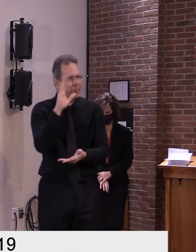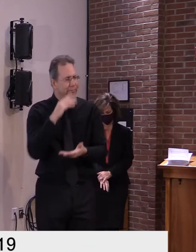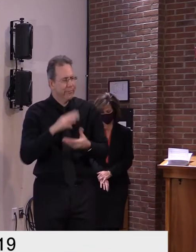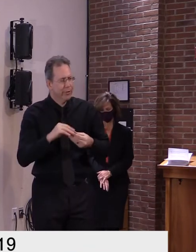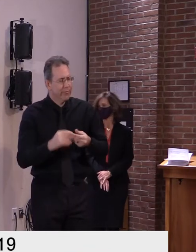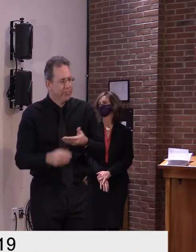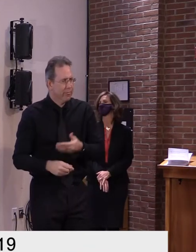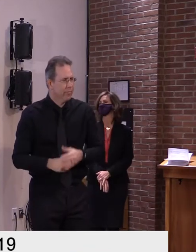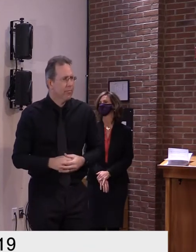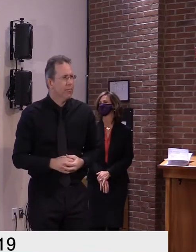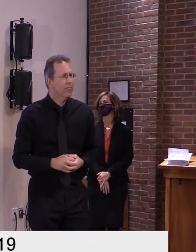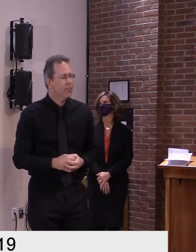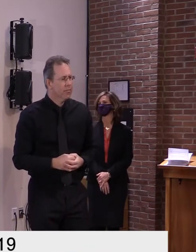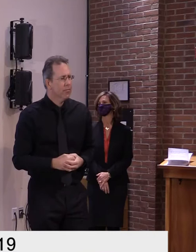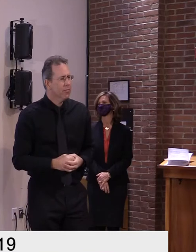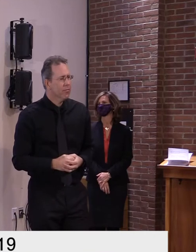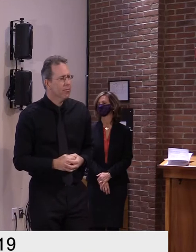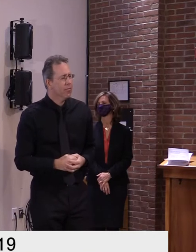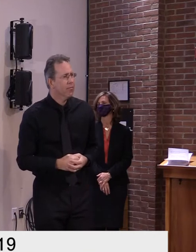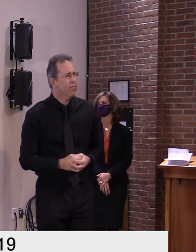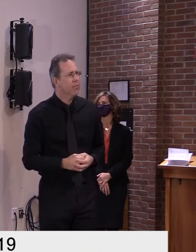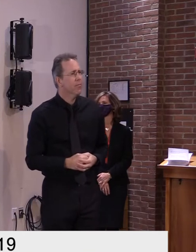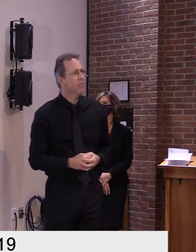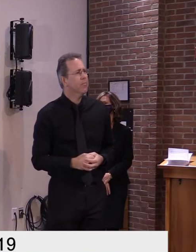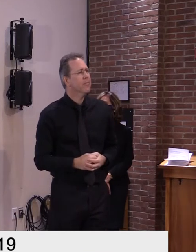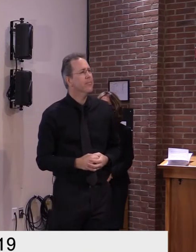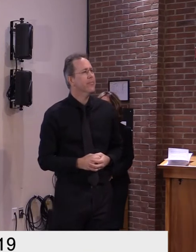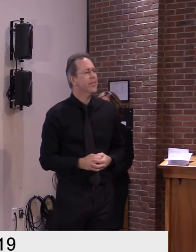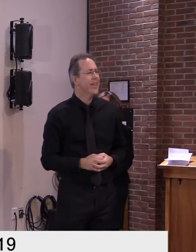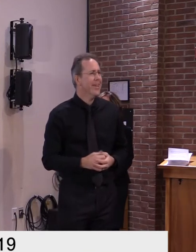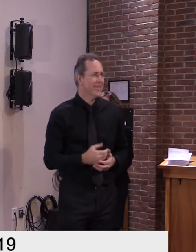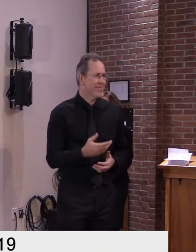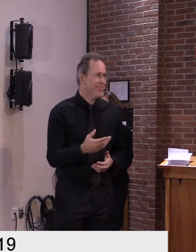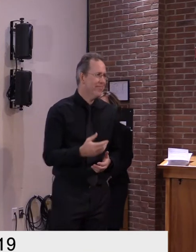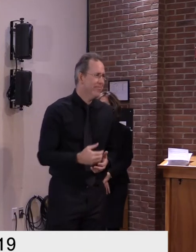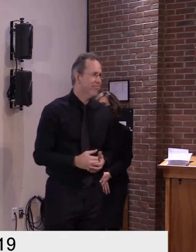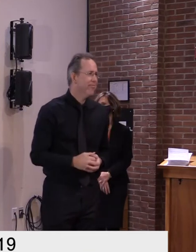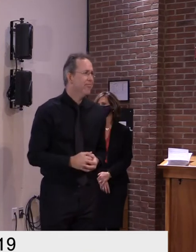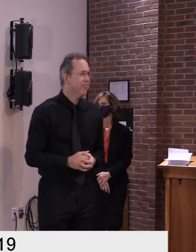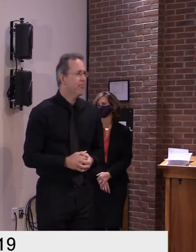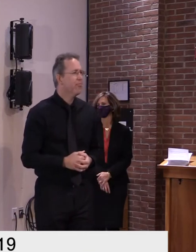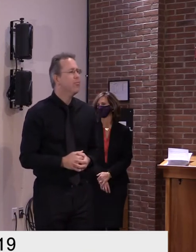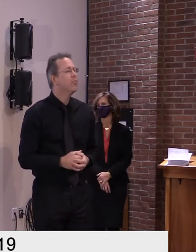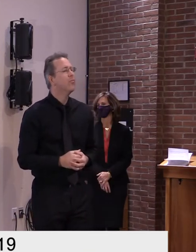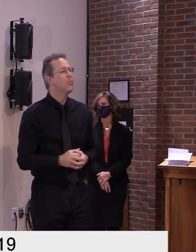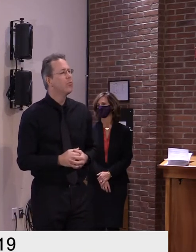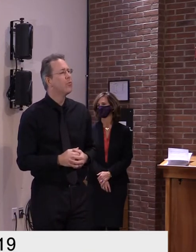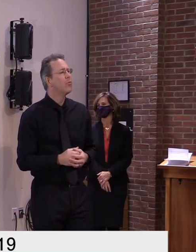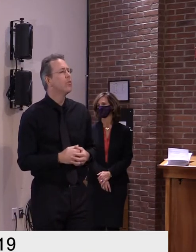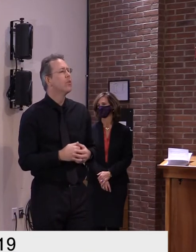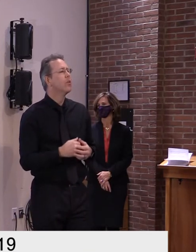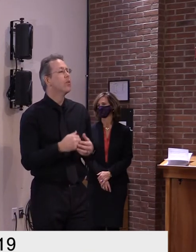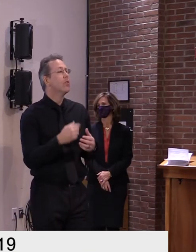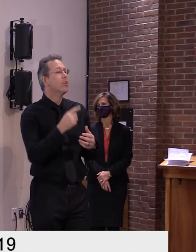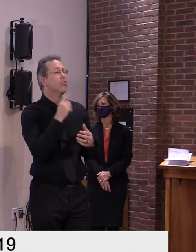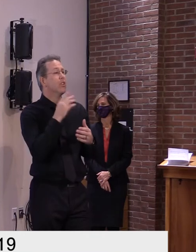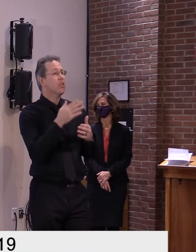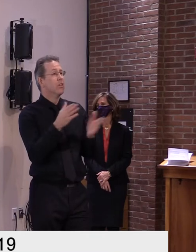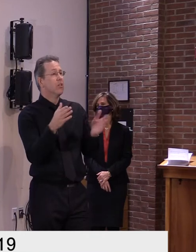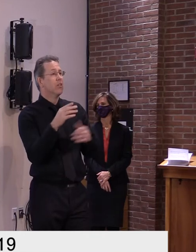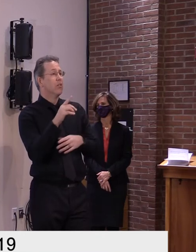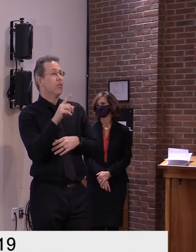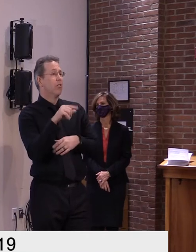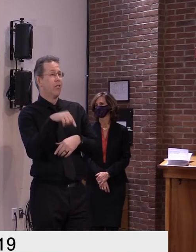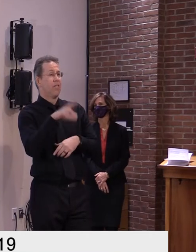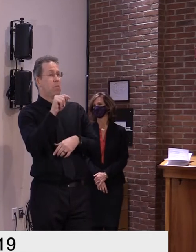Yeah, I think we're talking about 20% of our population, which, you know, because